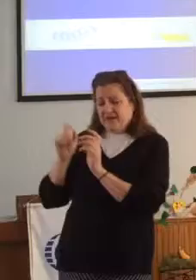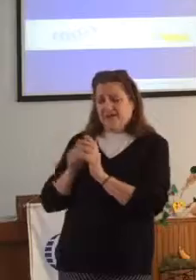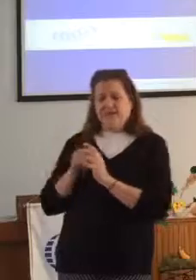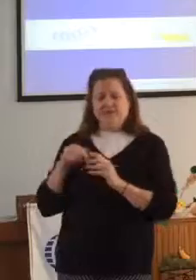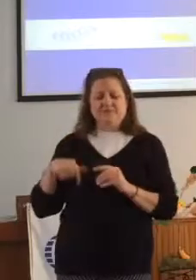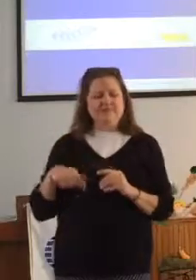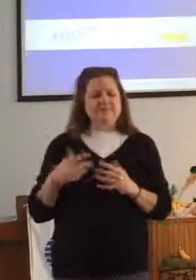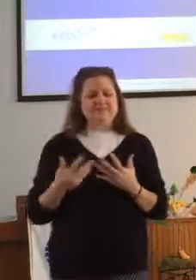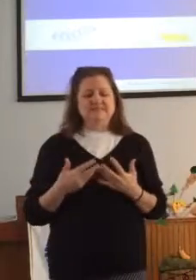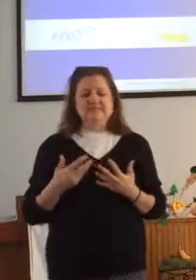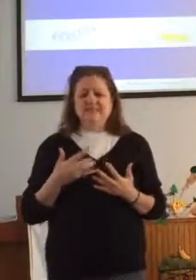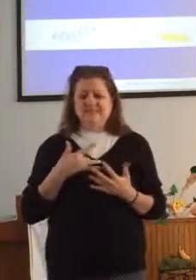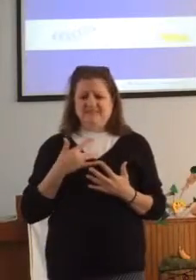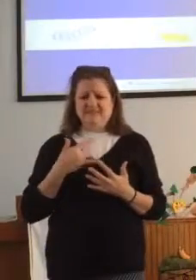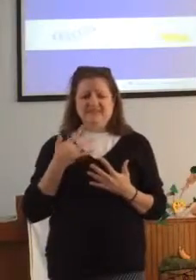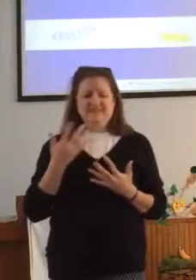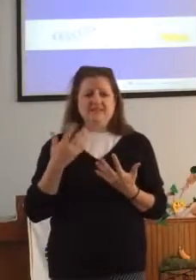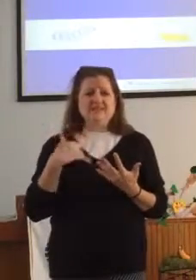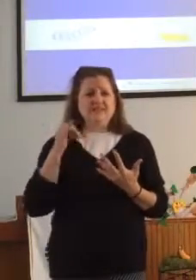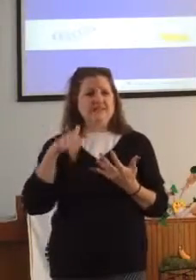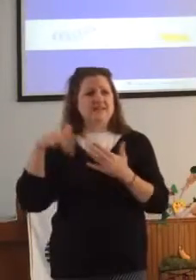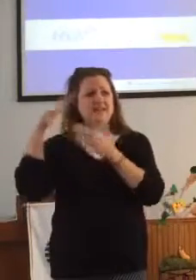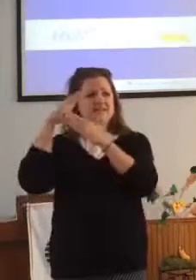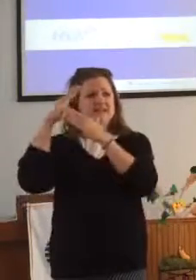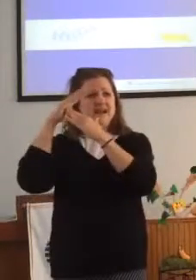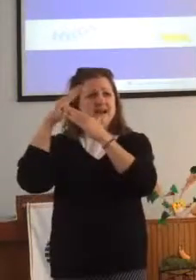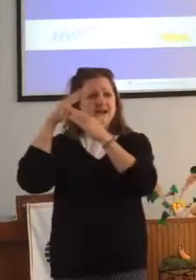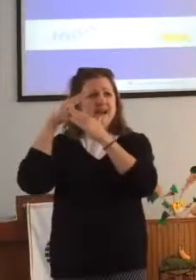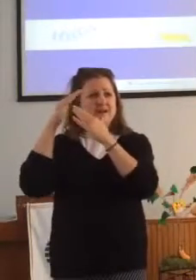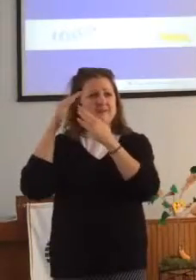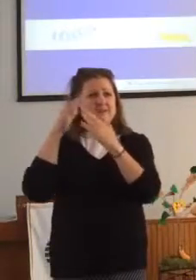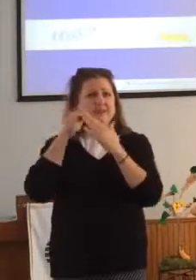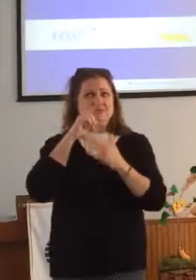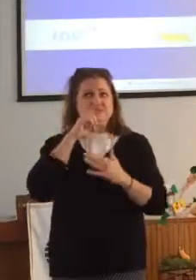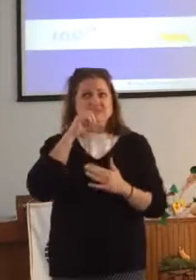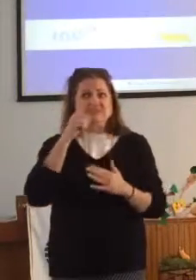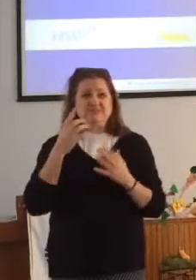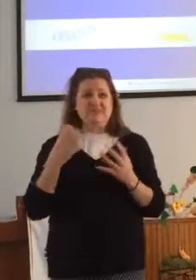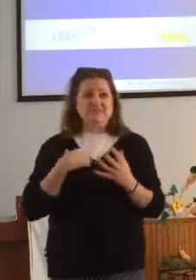couldn't believe that the top was worth all it asks to get there.